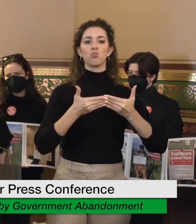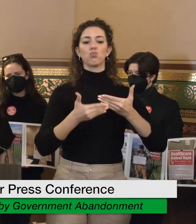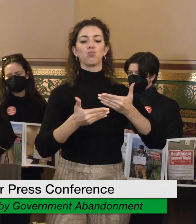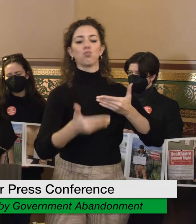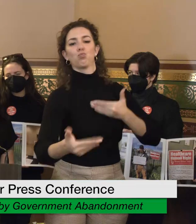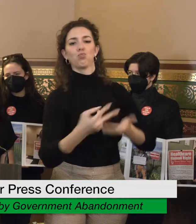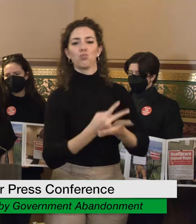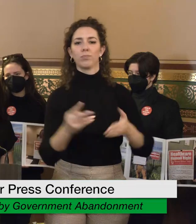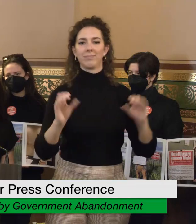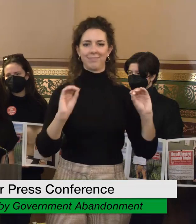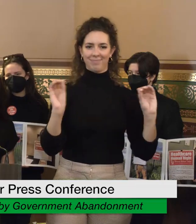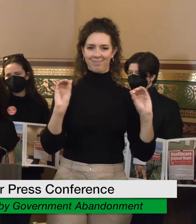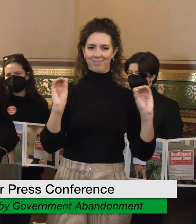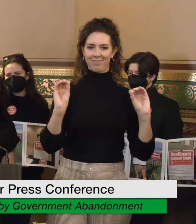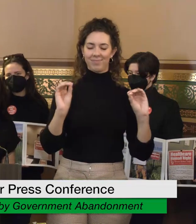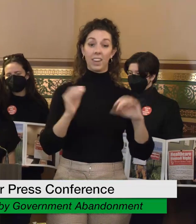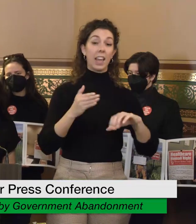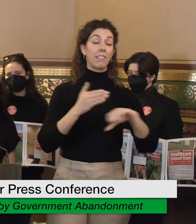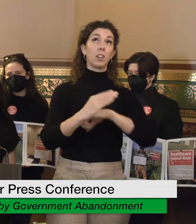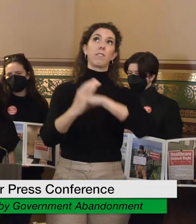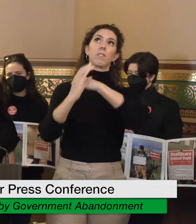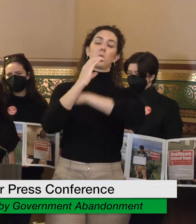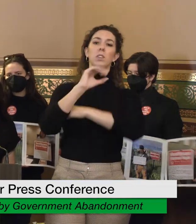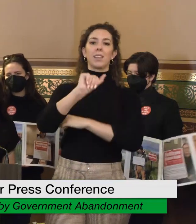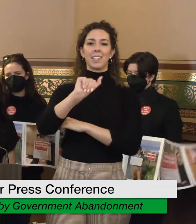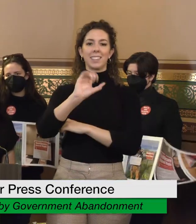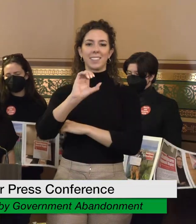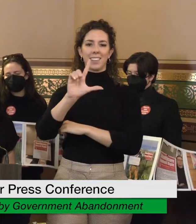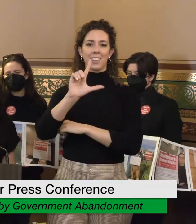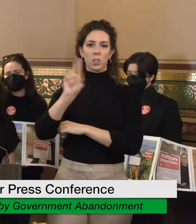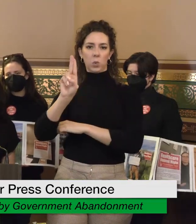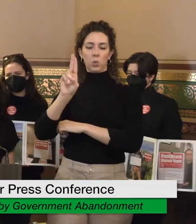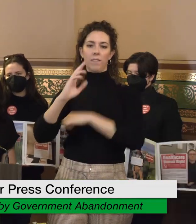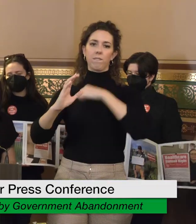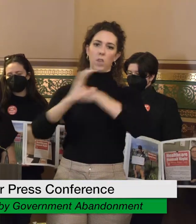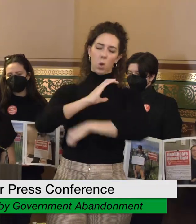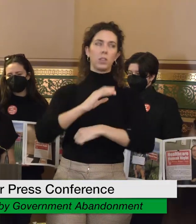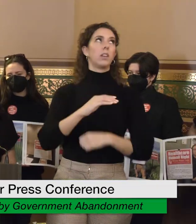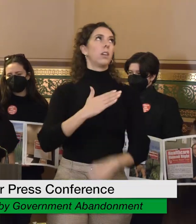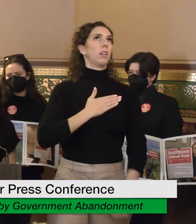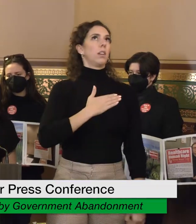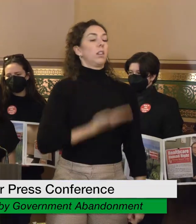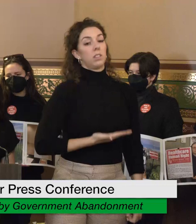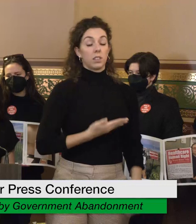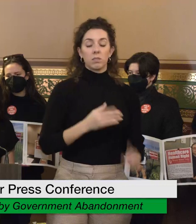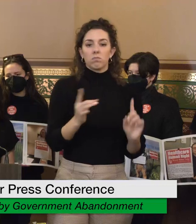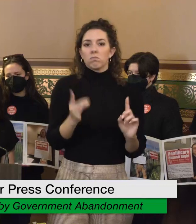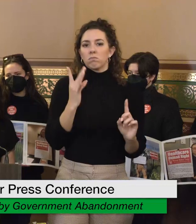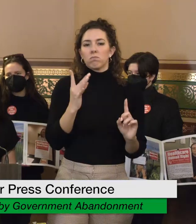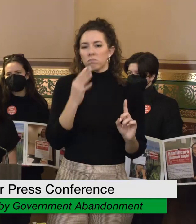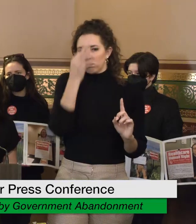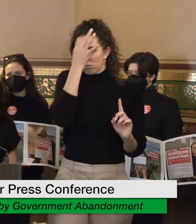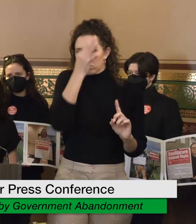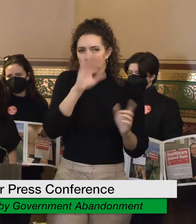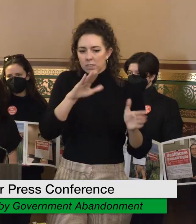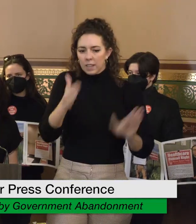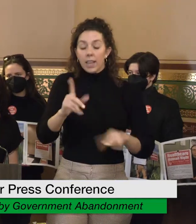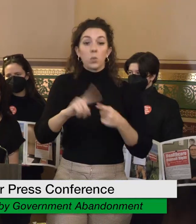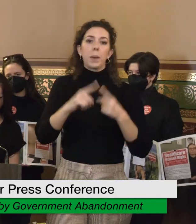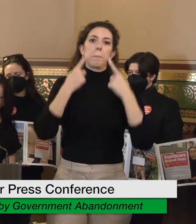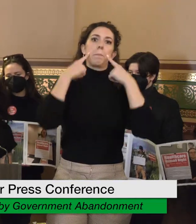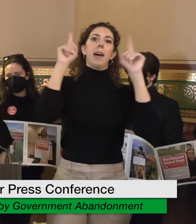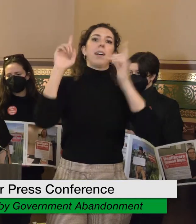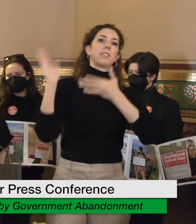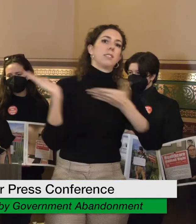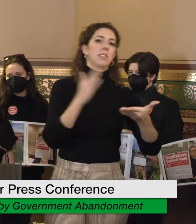2 weeks, only after being forced by the ACLU to do so. It was so bad, I almost died. By the time they rushed me to the